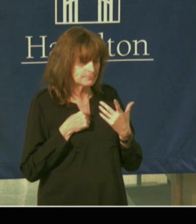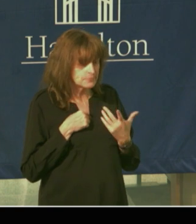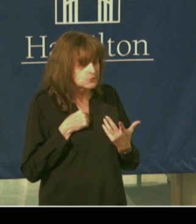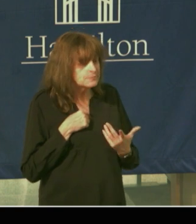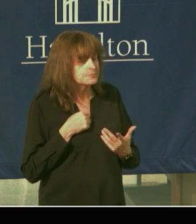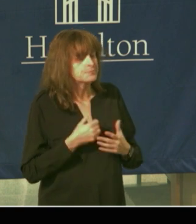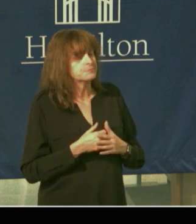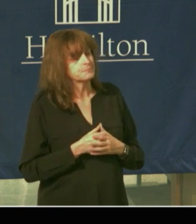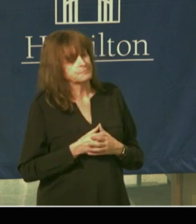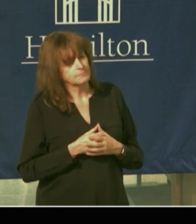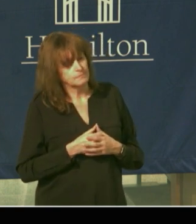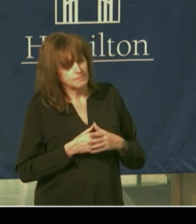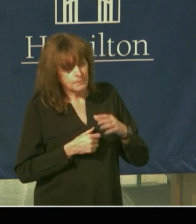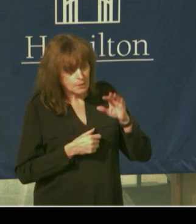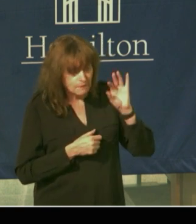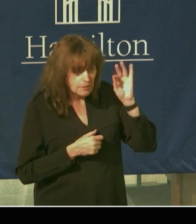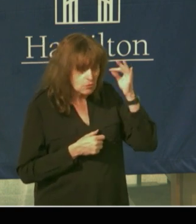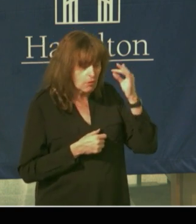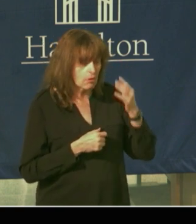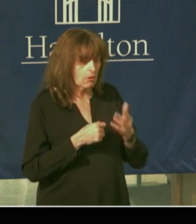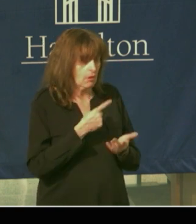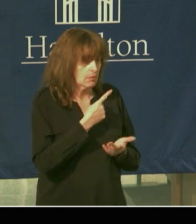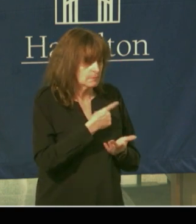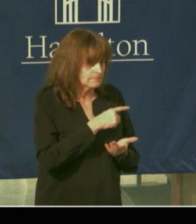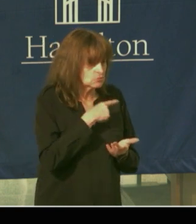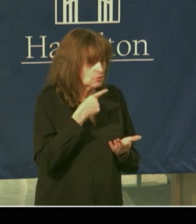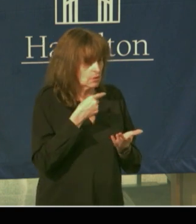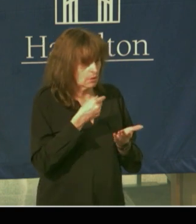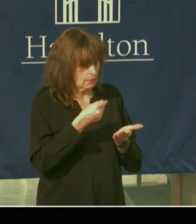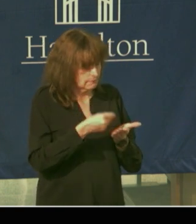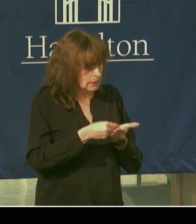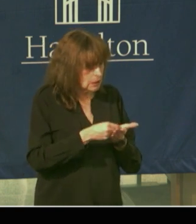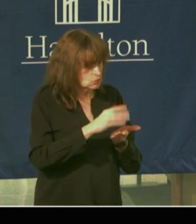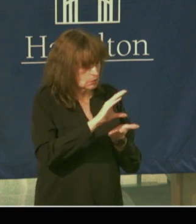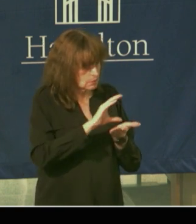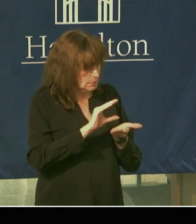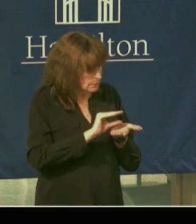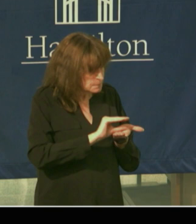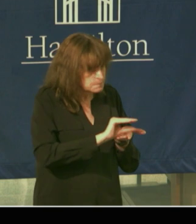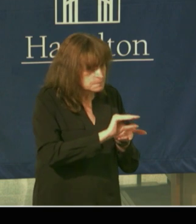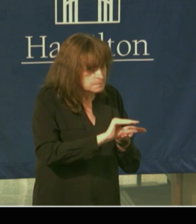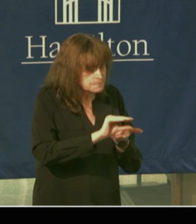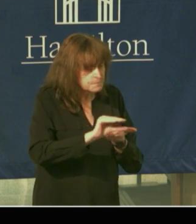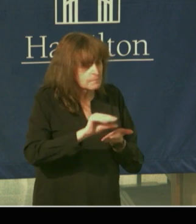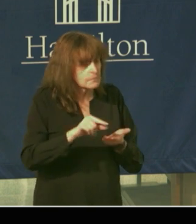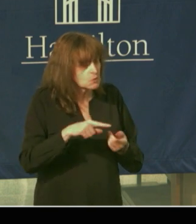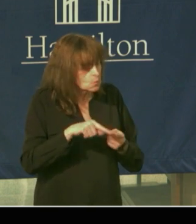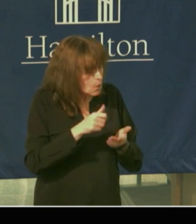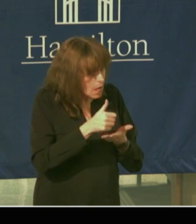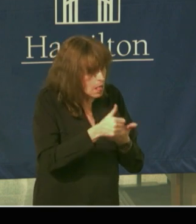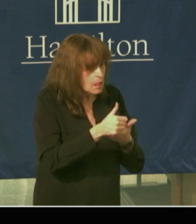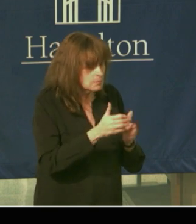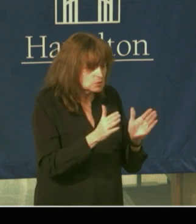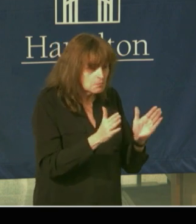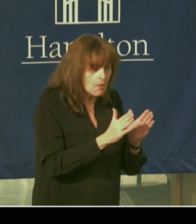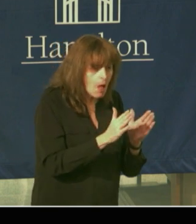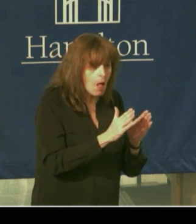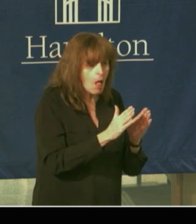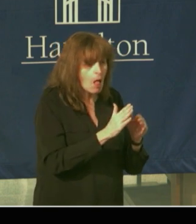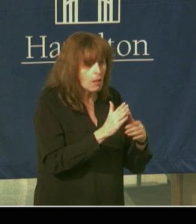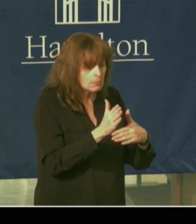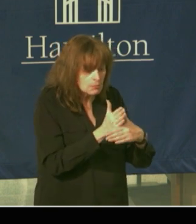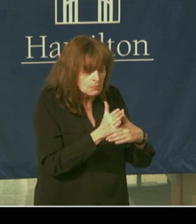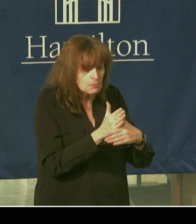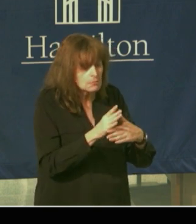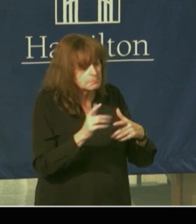help them stay in business a little longer, support their employees a little longer, and then look at some, you know, future